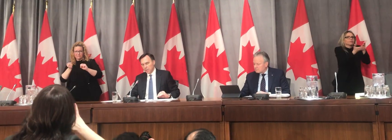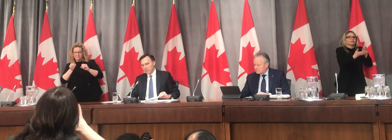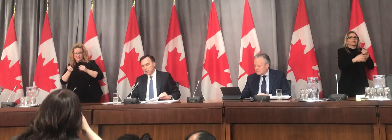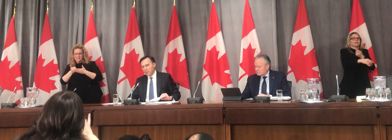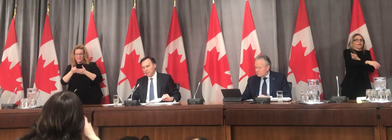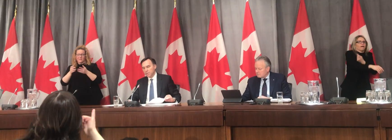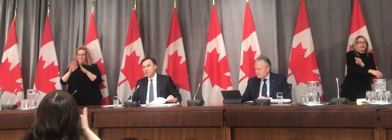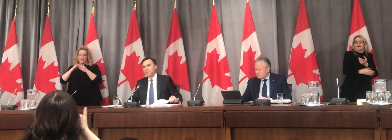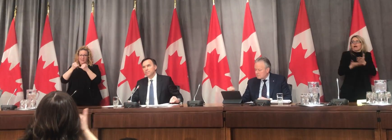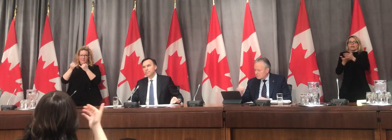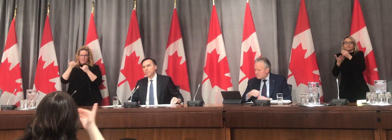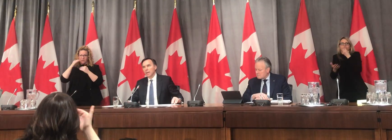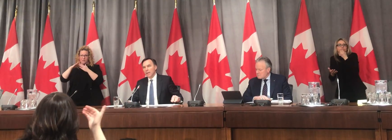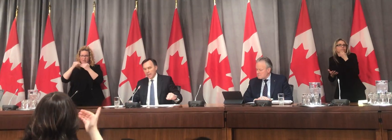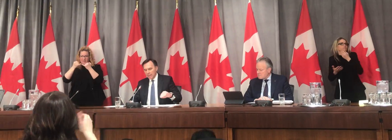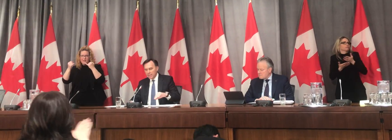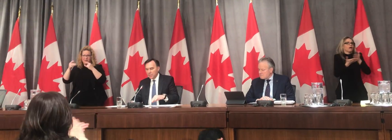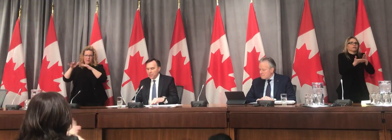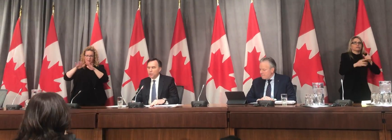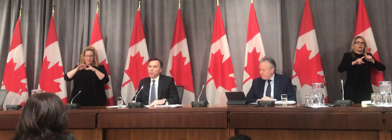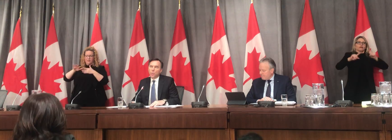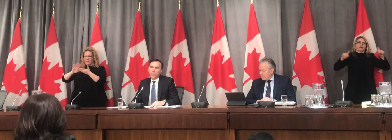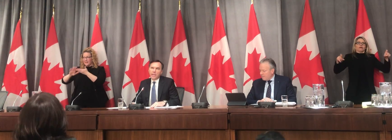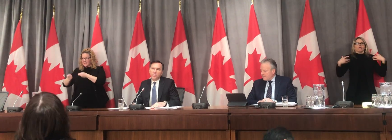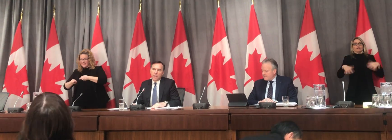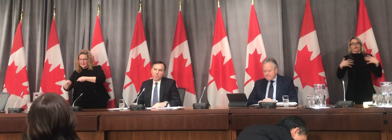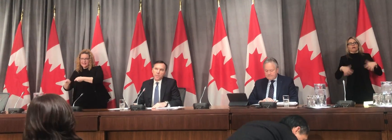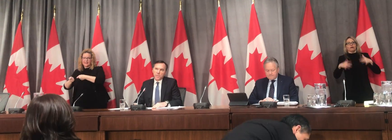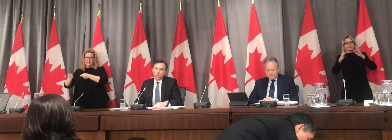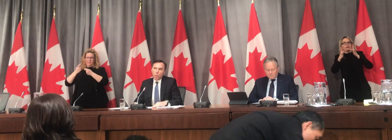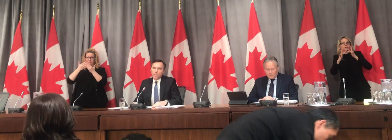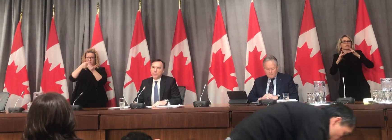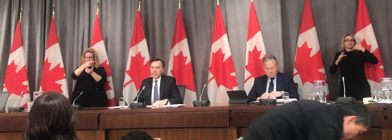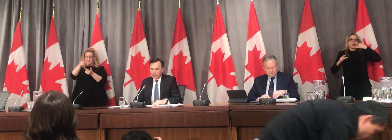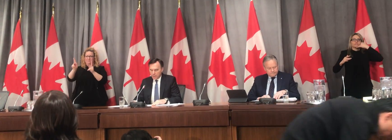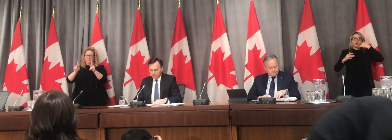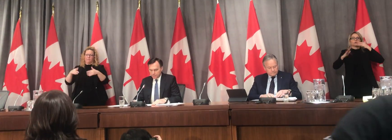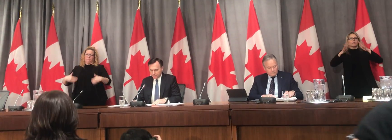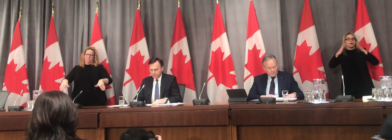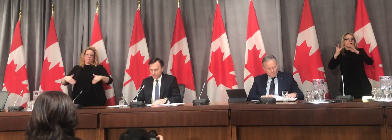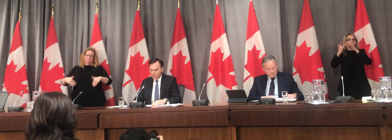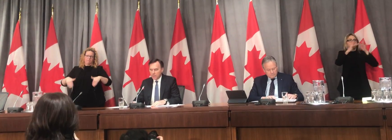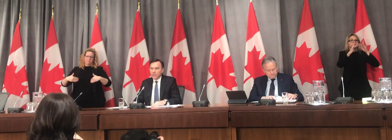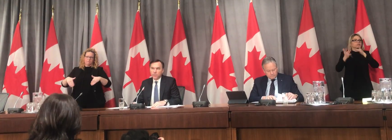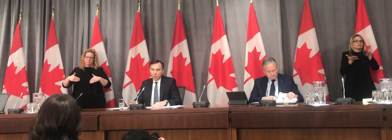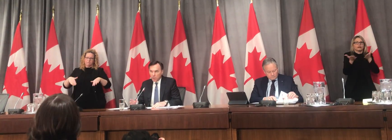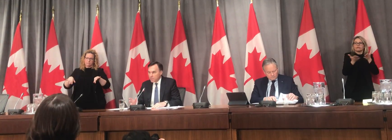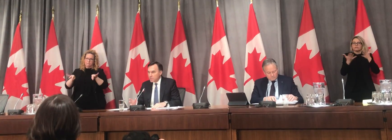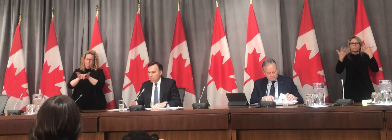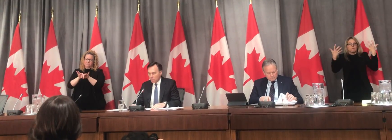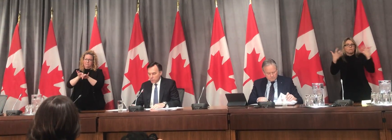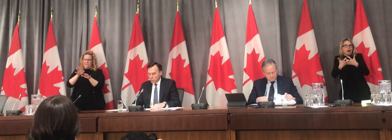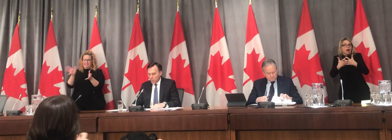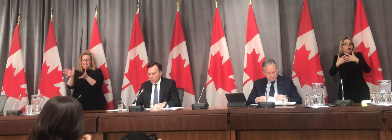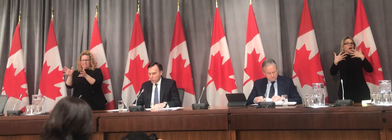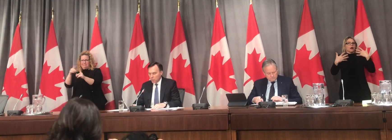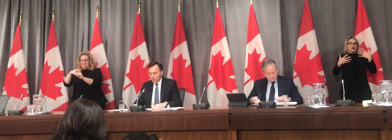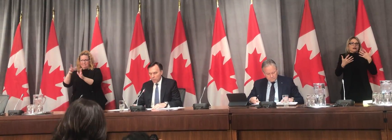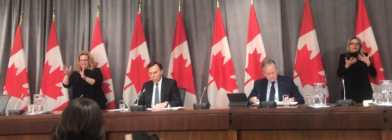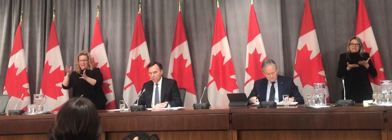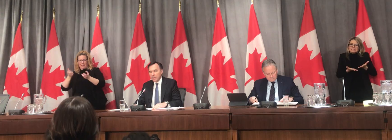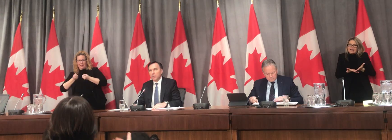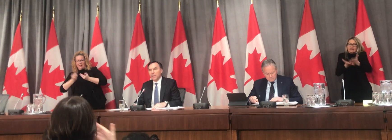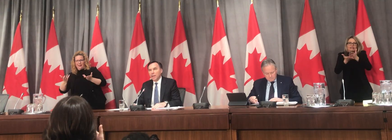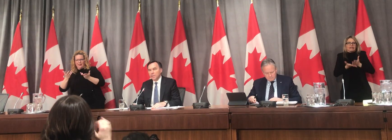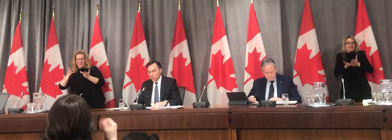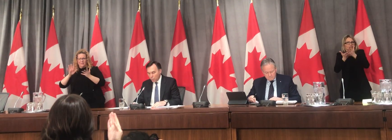internet, clean spaces. Let's make sure that we give them the support that they need. Journalists are also doing